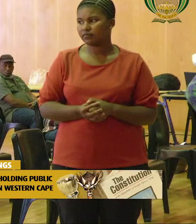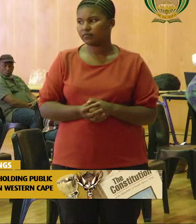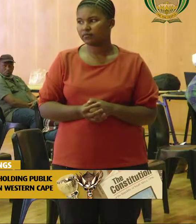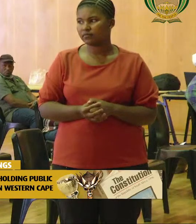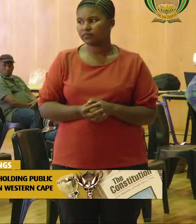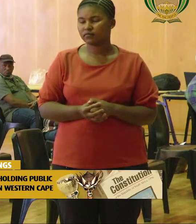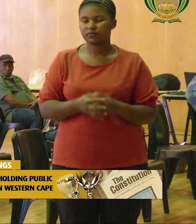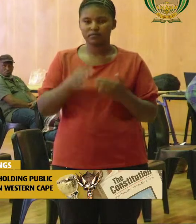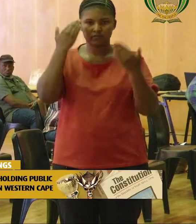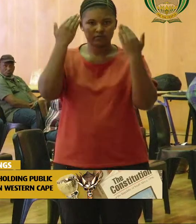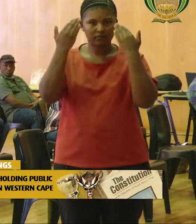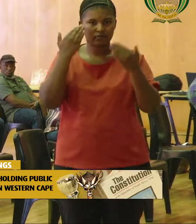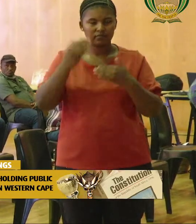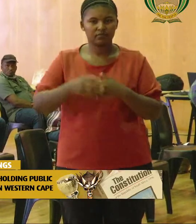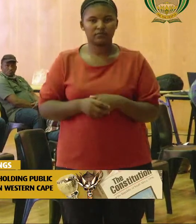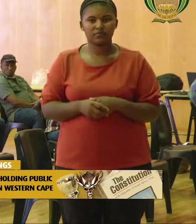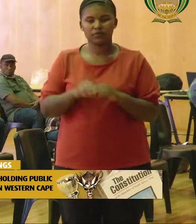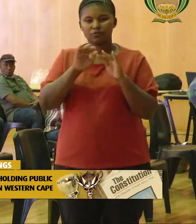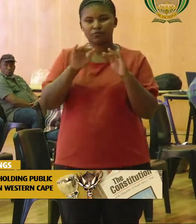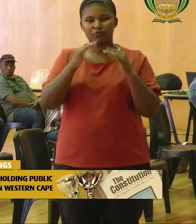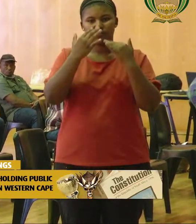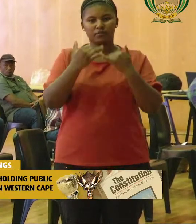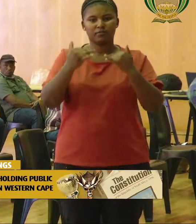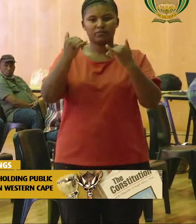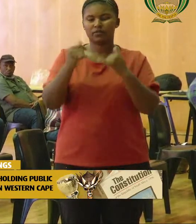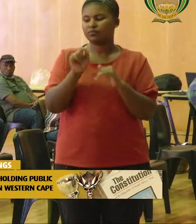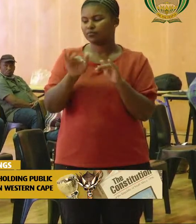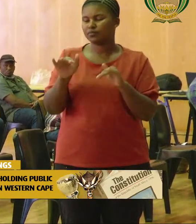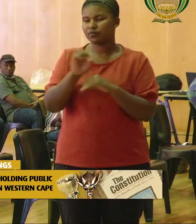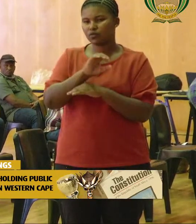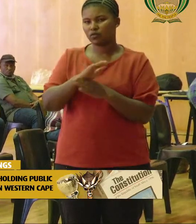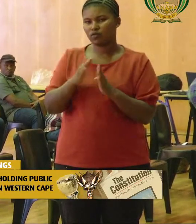Manje sibulisele kubantu baseParlamente ngabahlali.